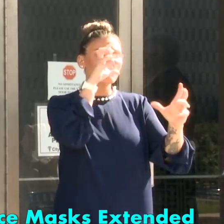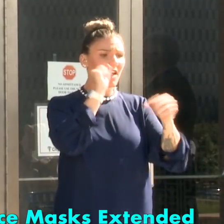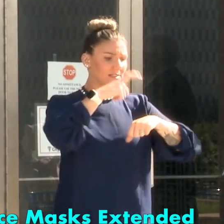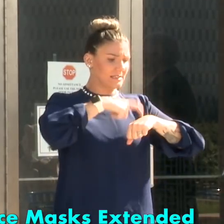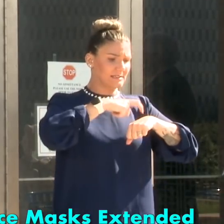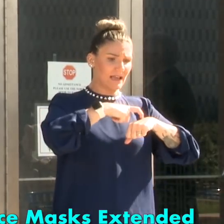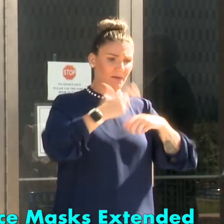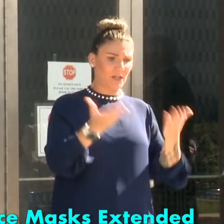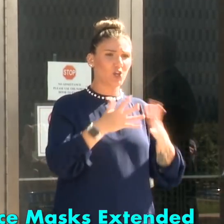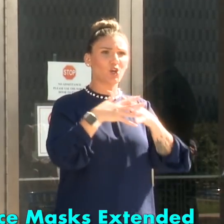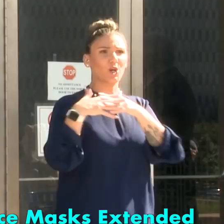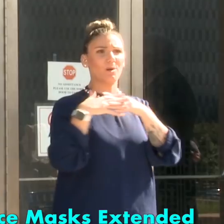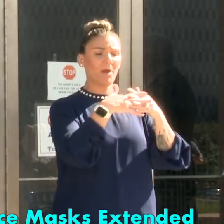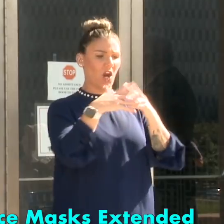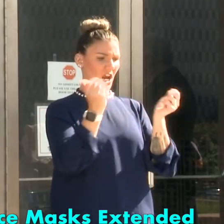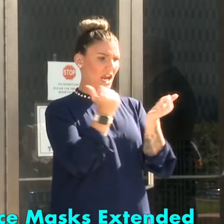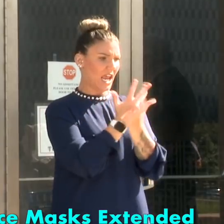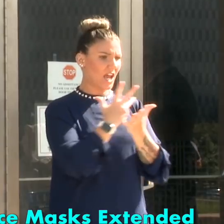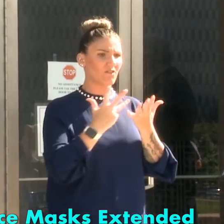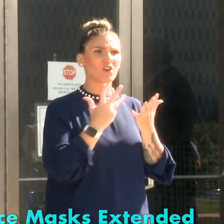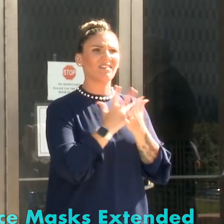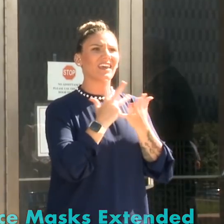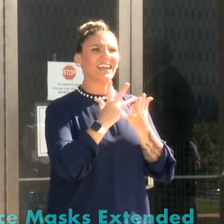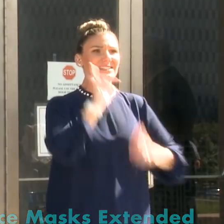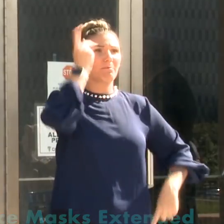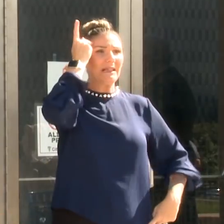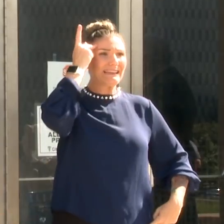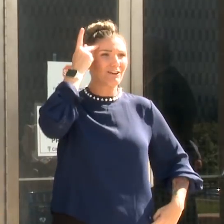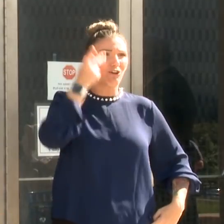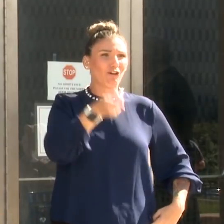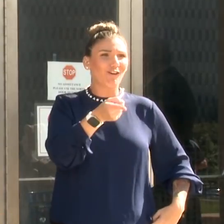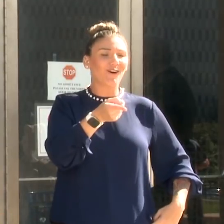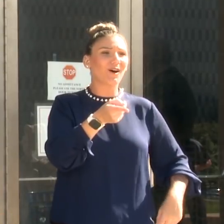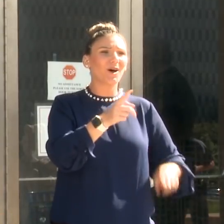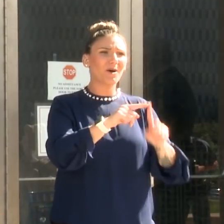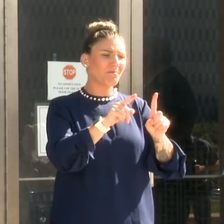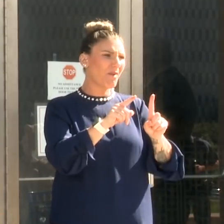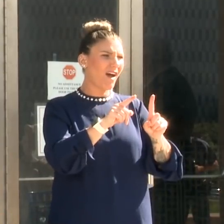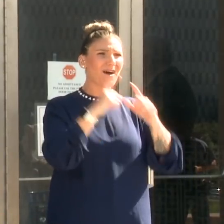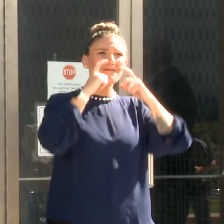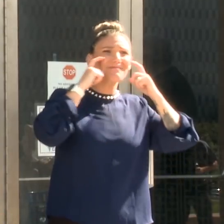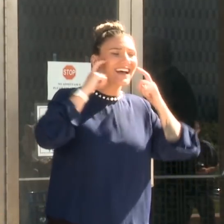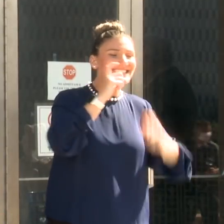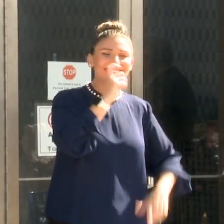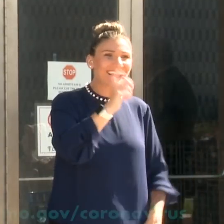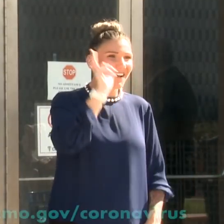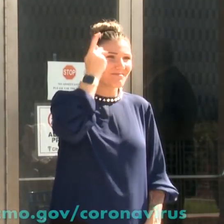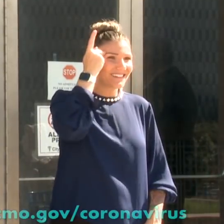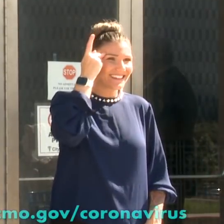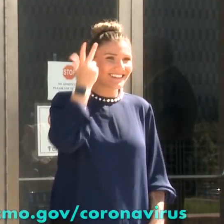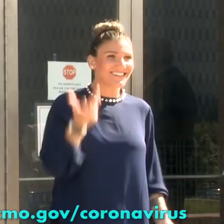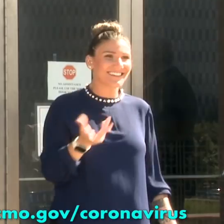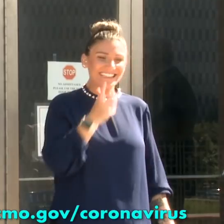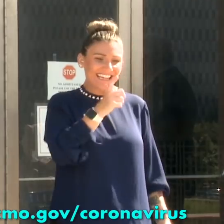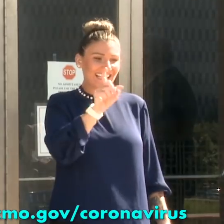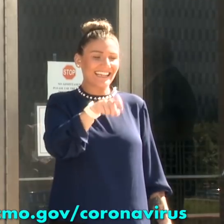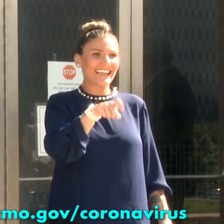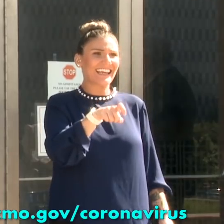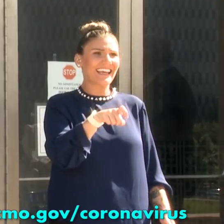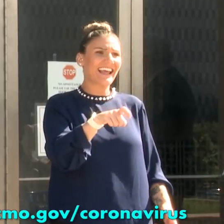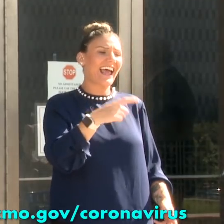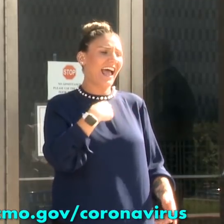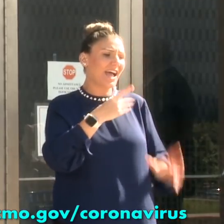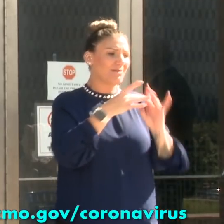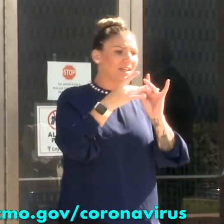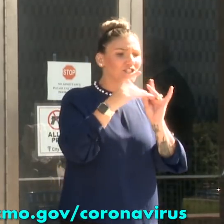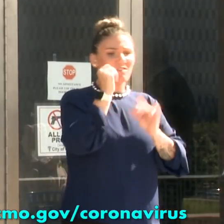in America where everything seems to be political, but masks really don't need to be. The reason I keep mentioning